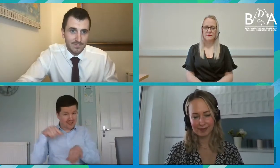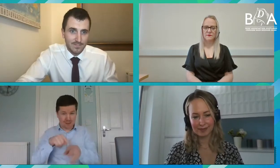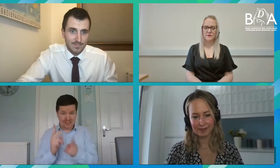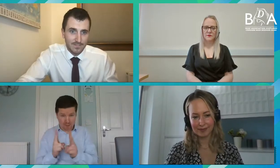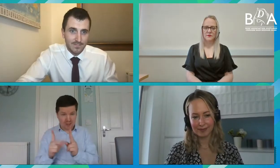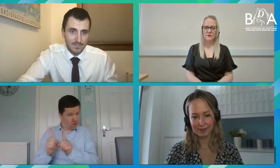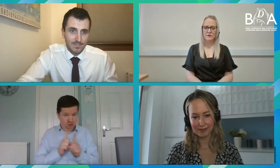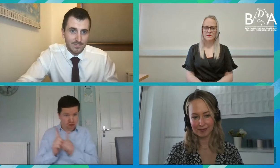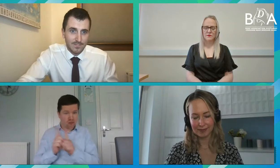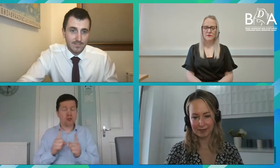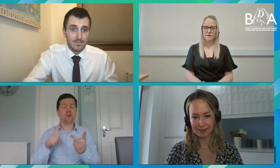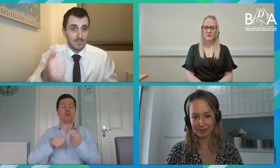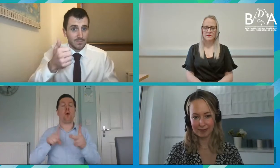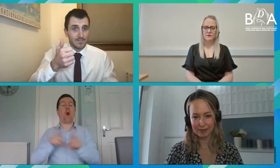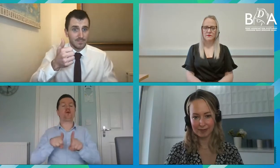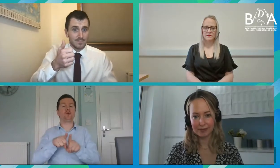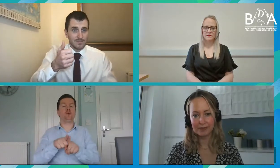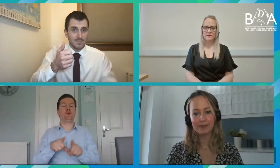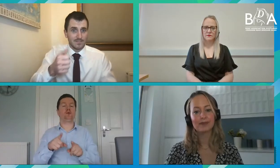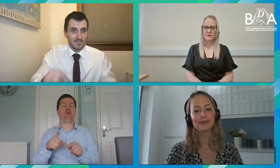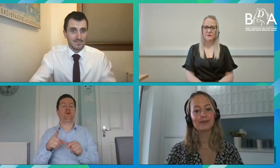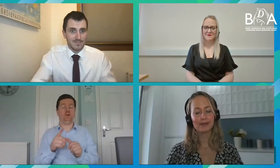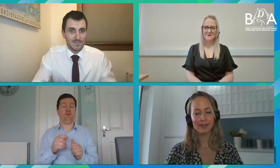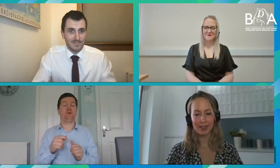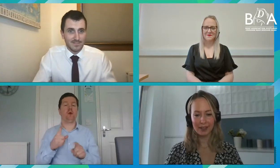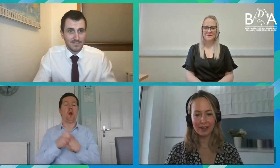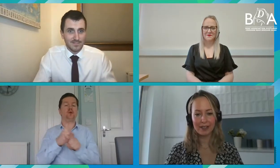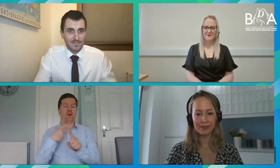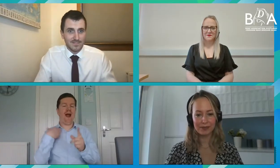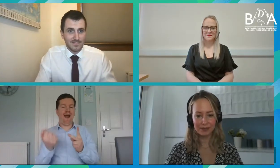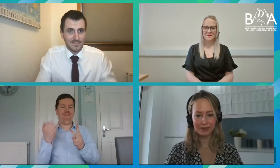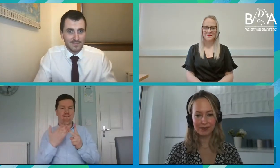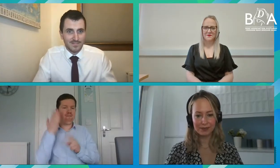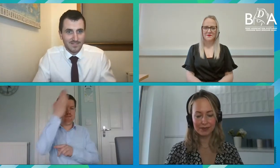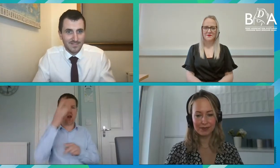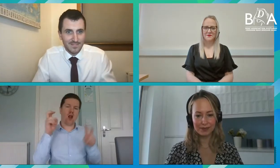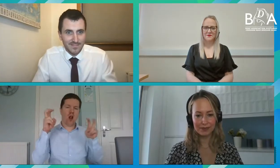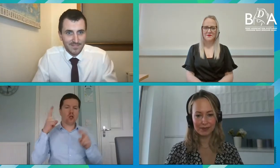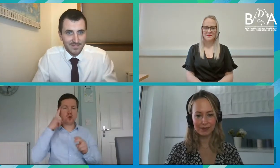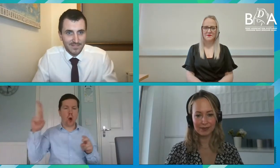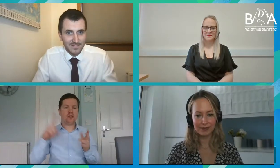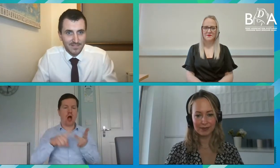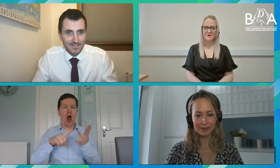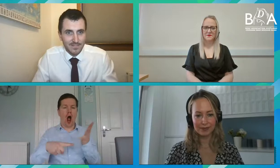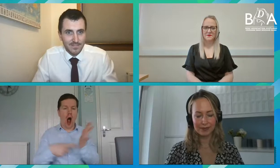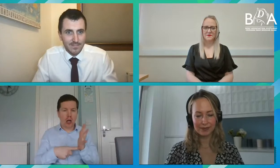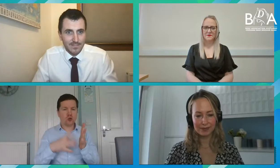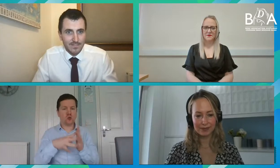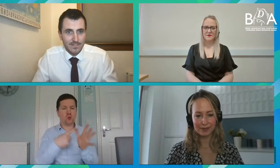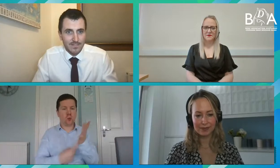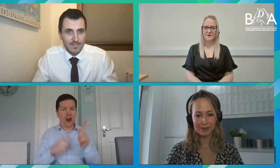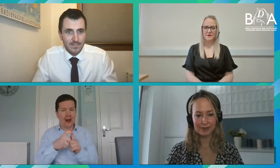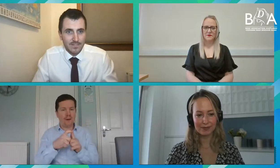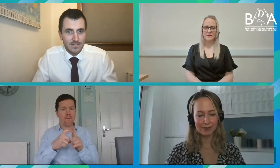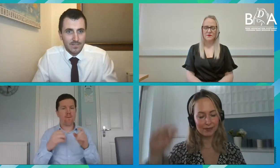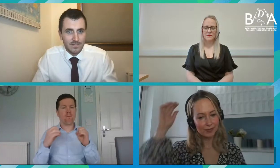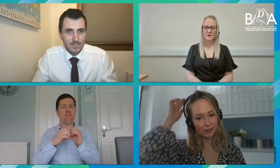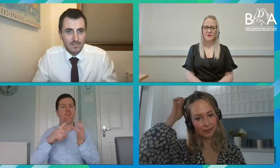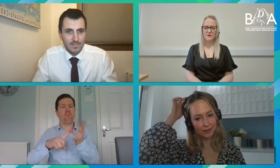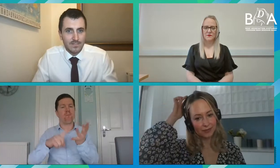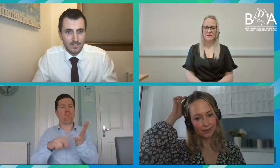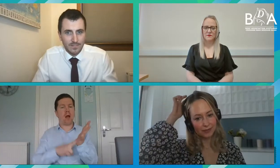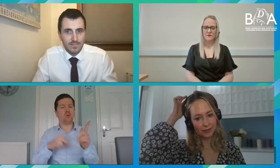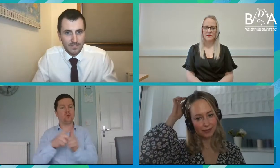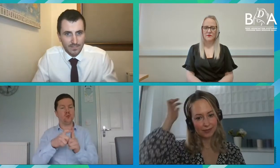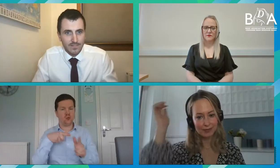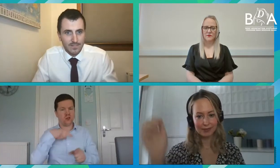me with interpreting support and communication support, and also